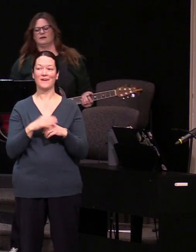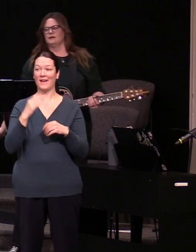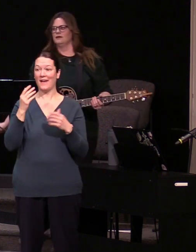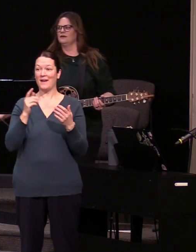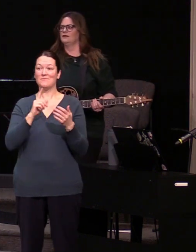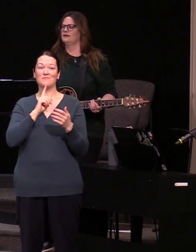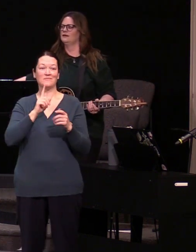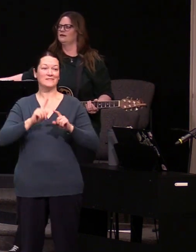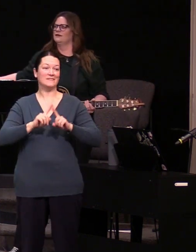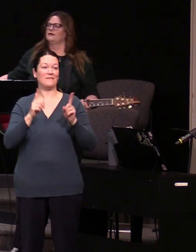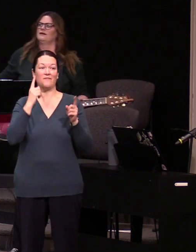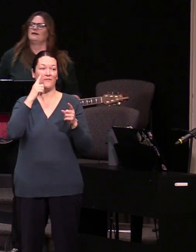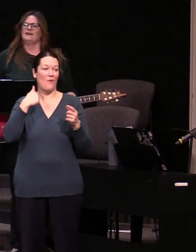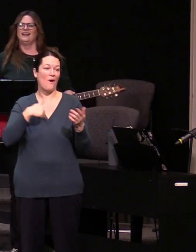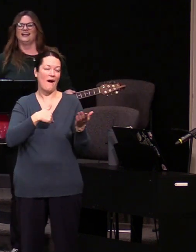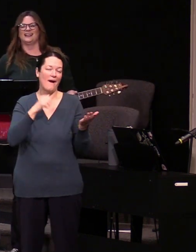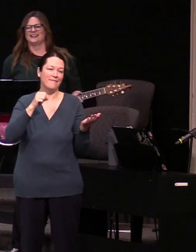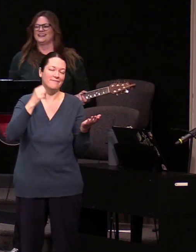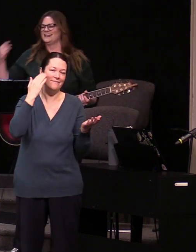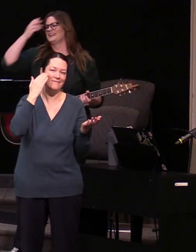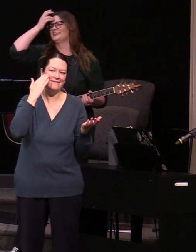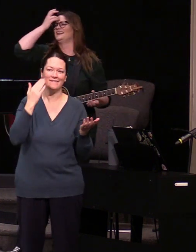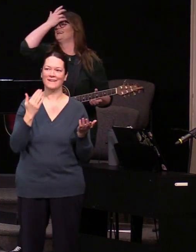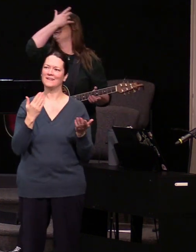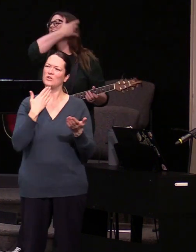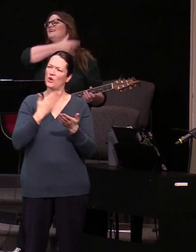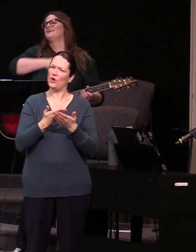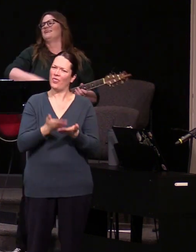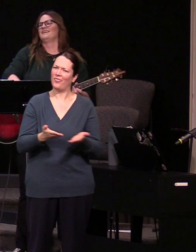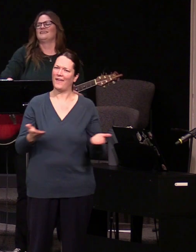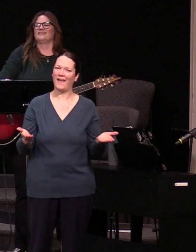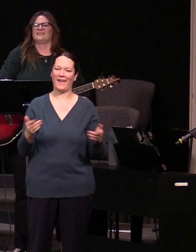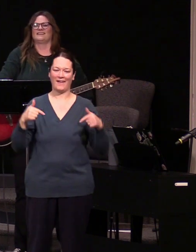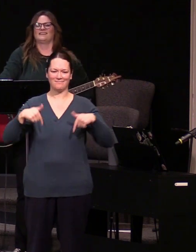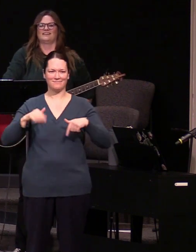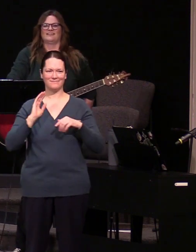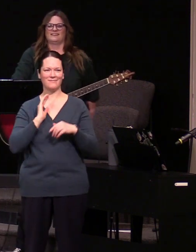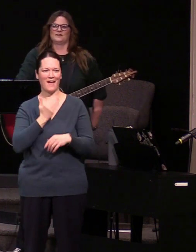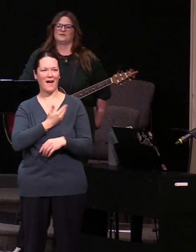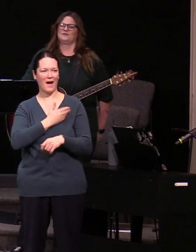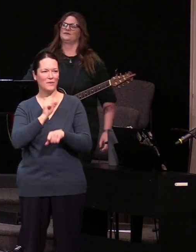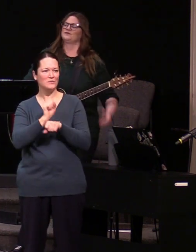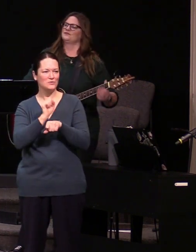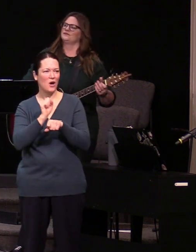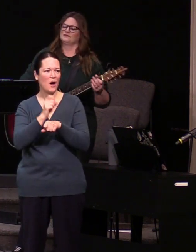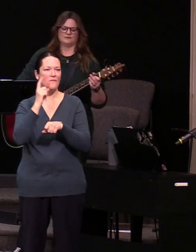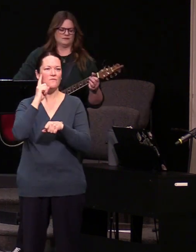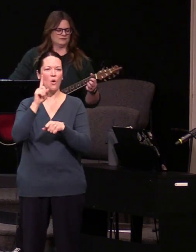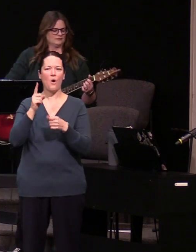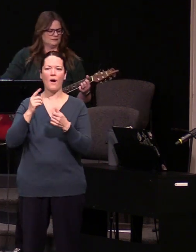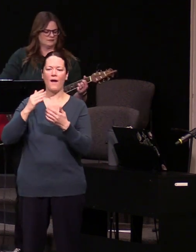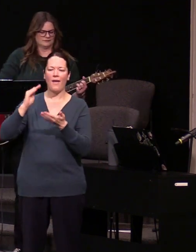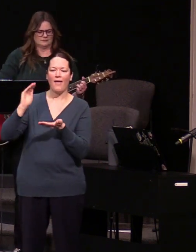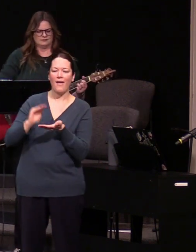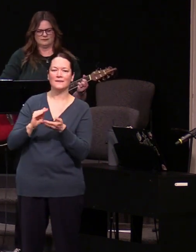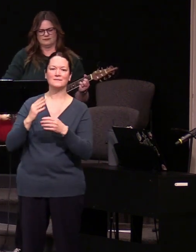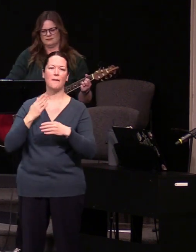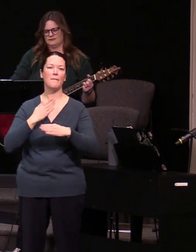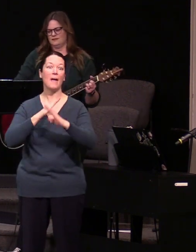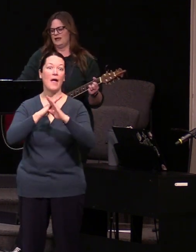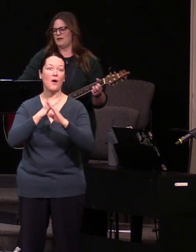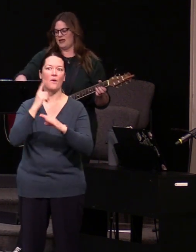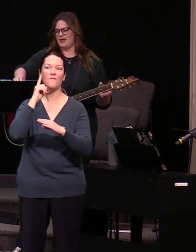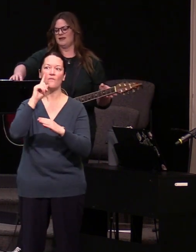it's a little different for us, I know, but this is a good thing because it's our job to remove barriers to the gospel.